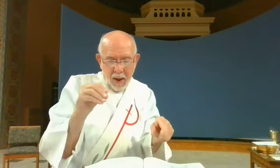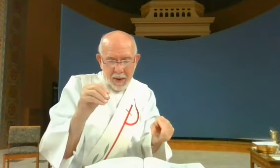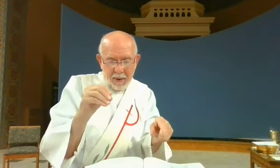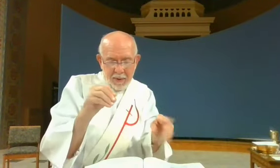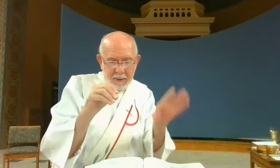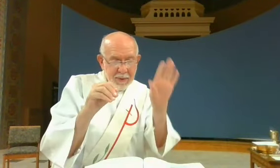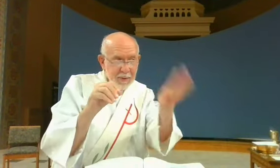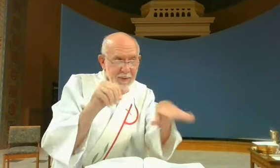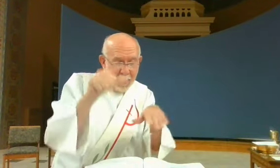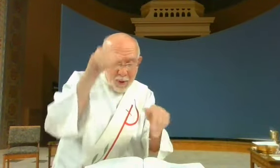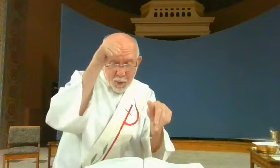And behold,